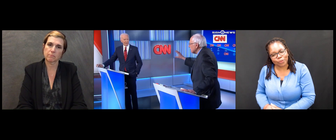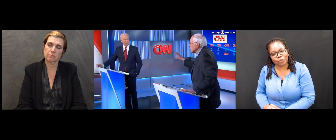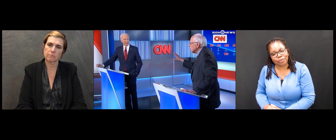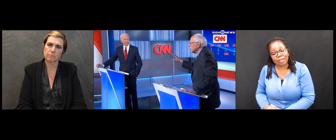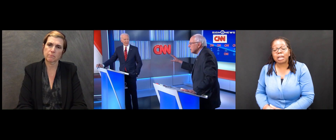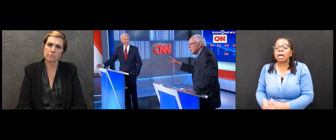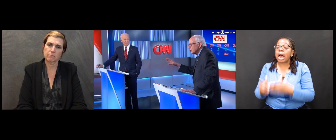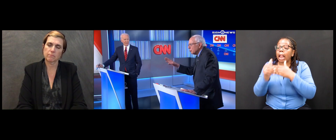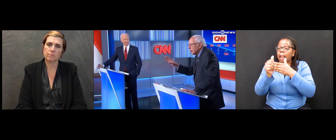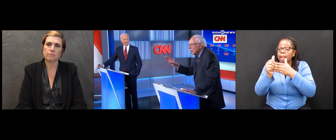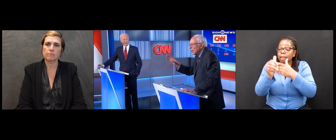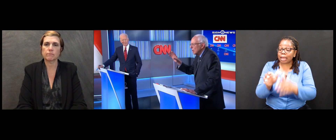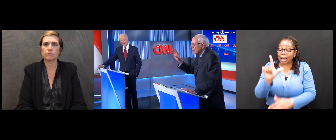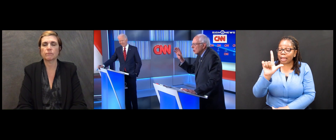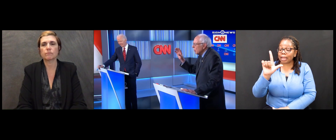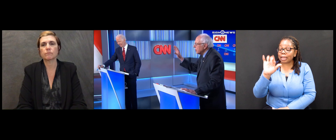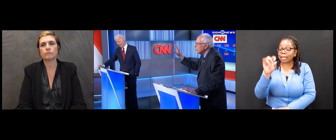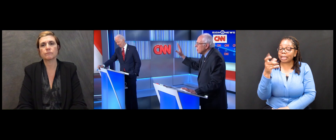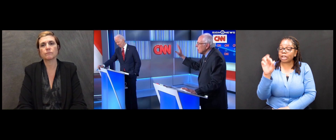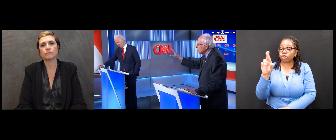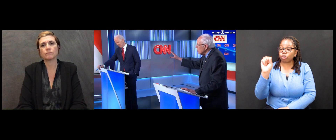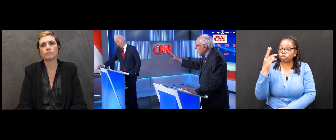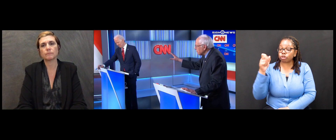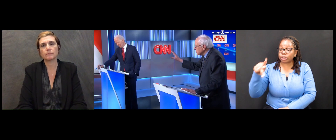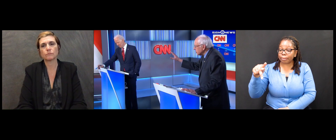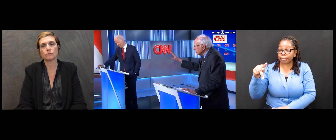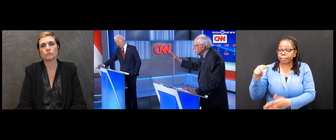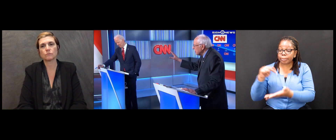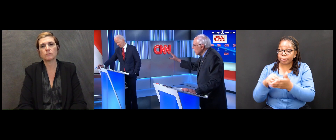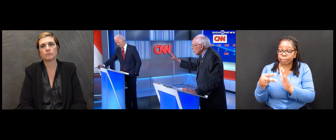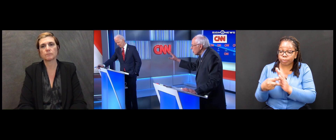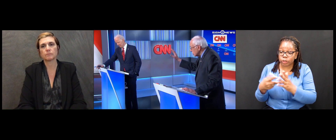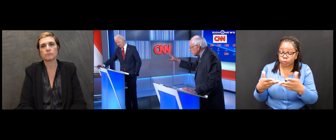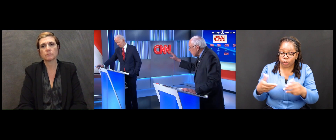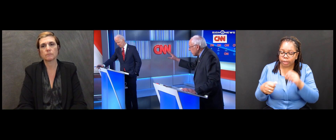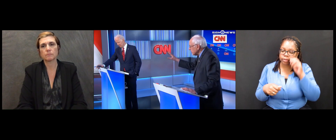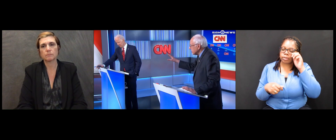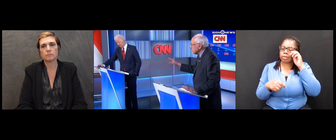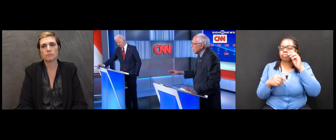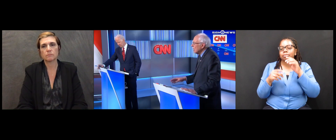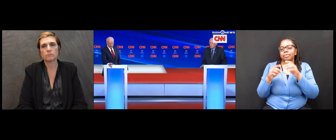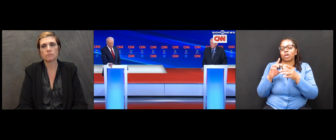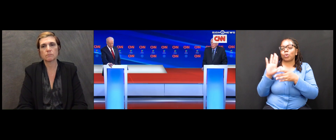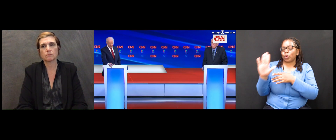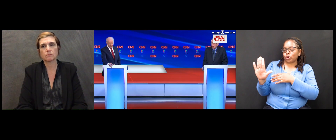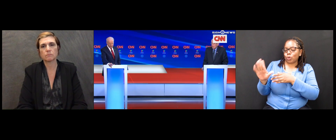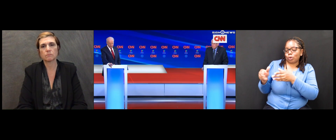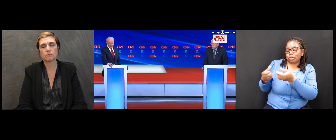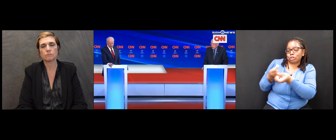is about, Joe, and it deals with, you know, whether, you know, your opposition or your support, I should say,